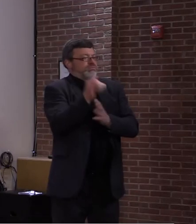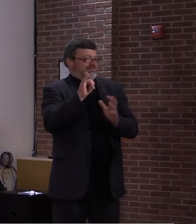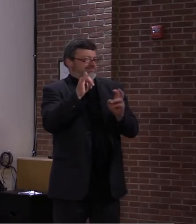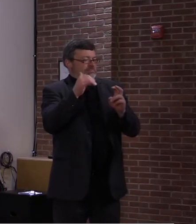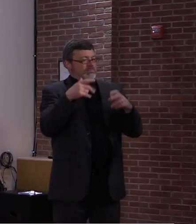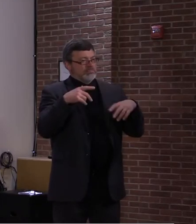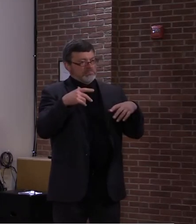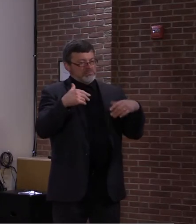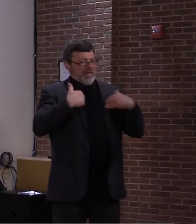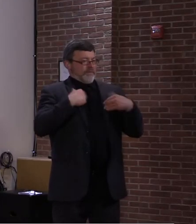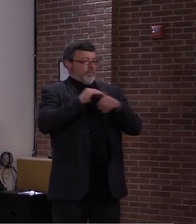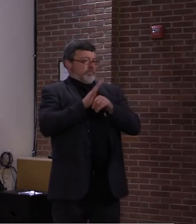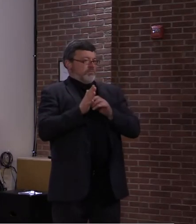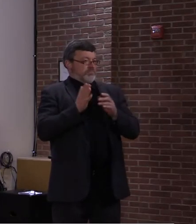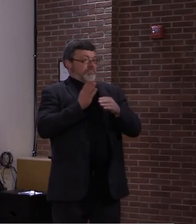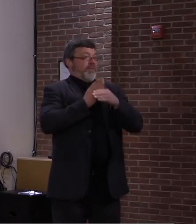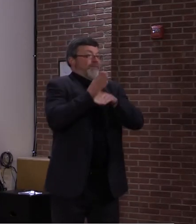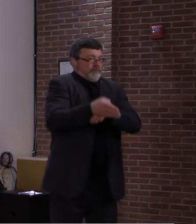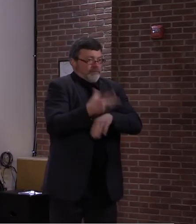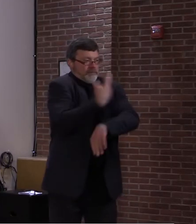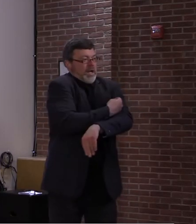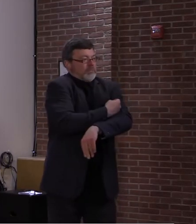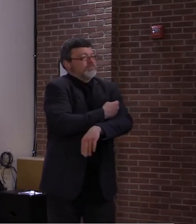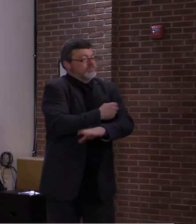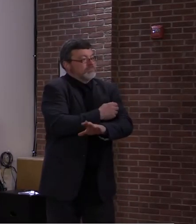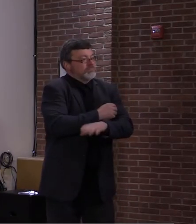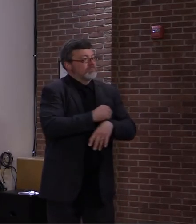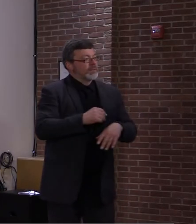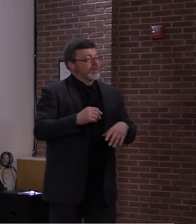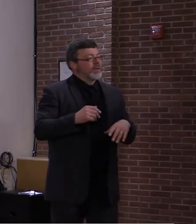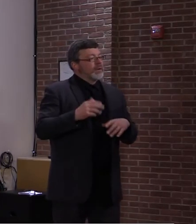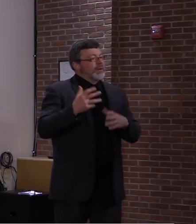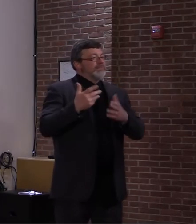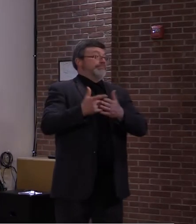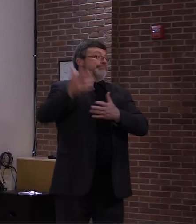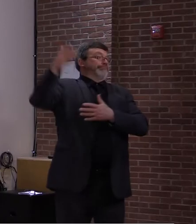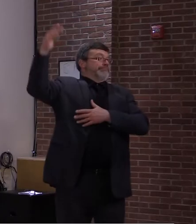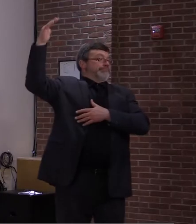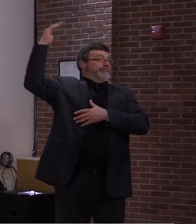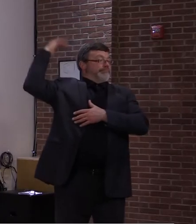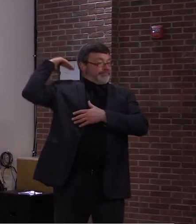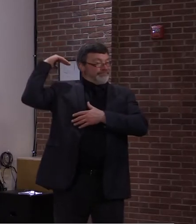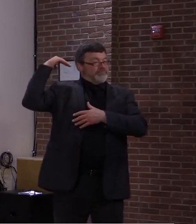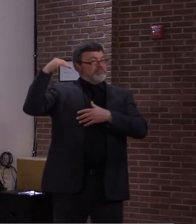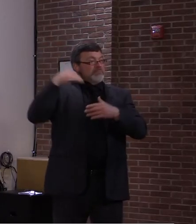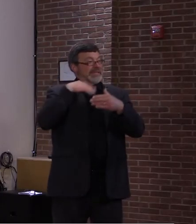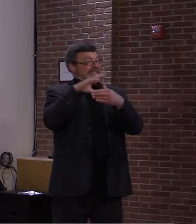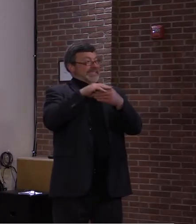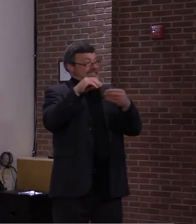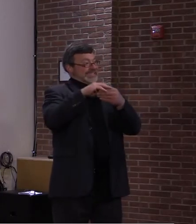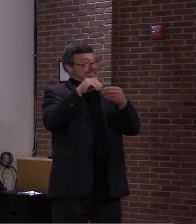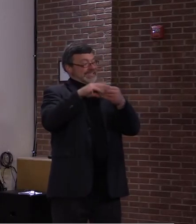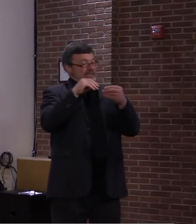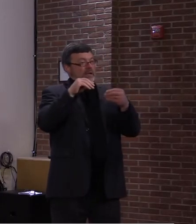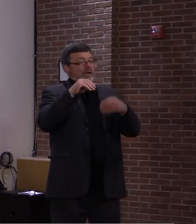it originally was used to characterize people who had been vaccinated who then became a